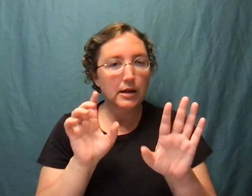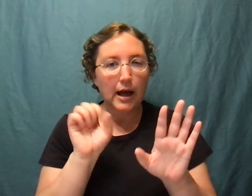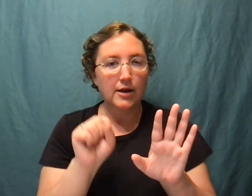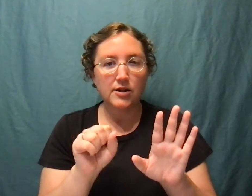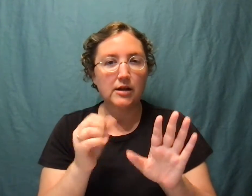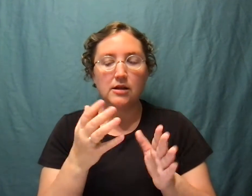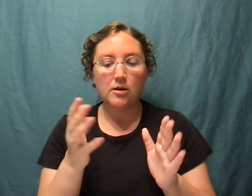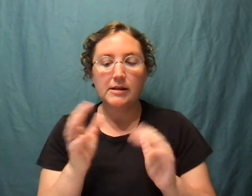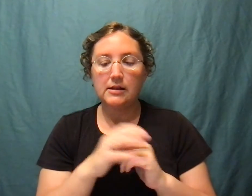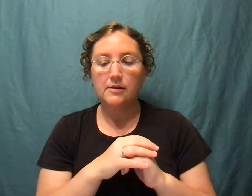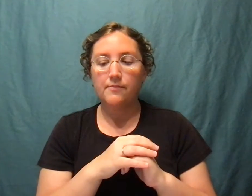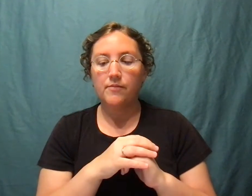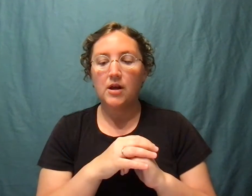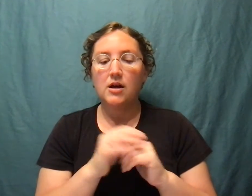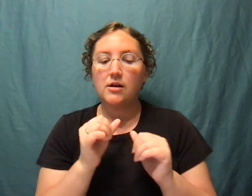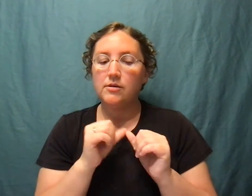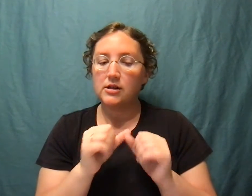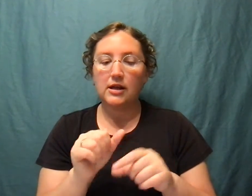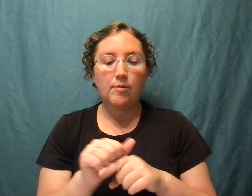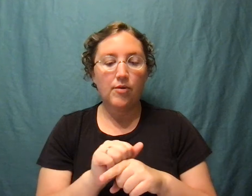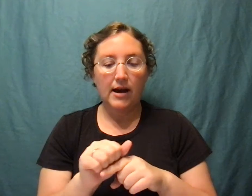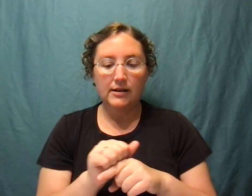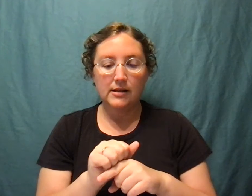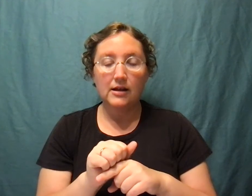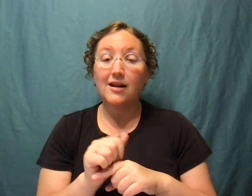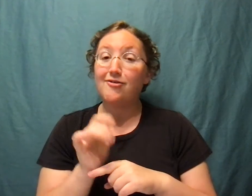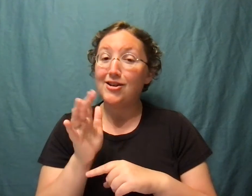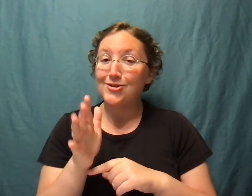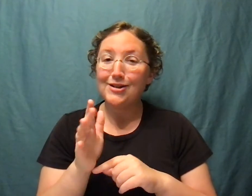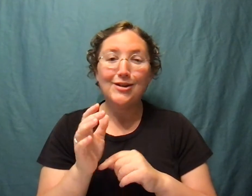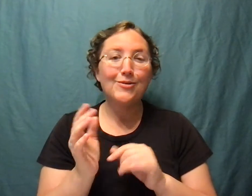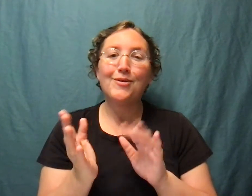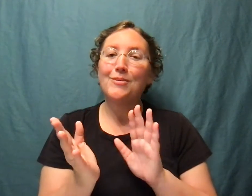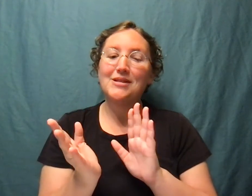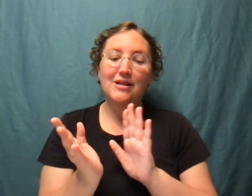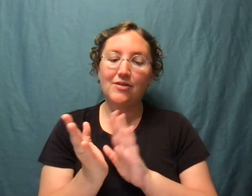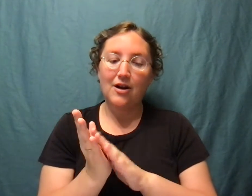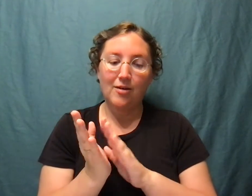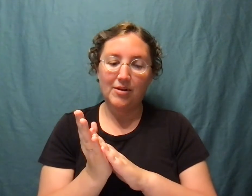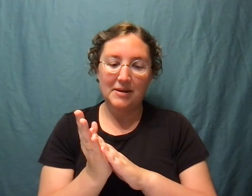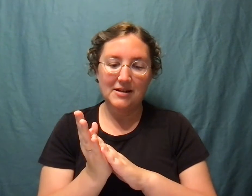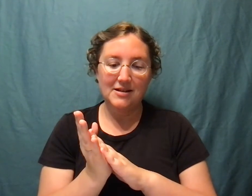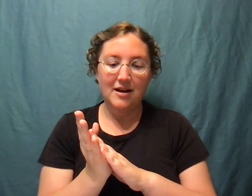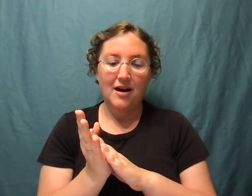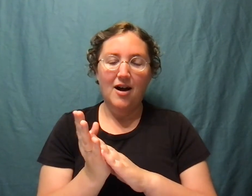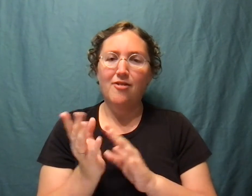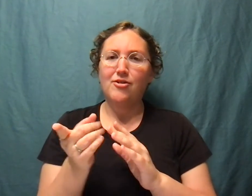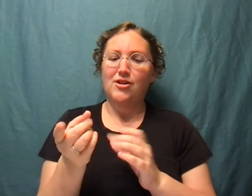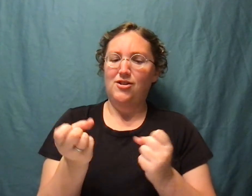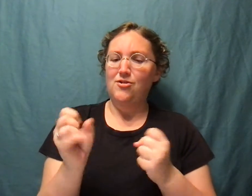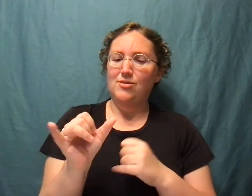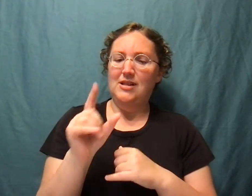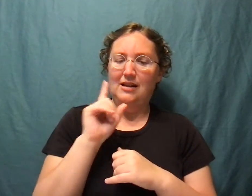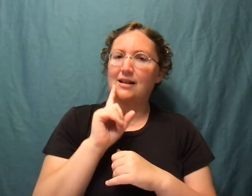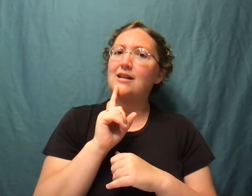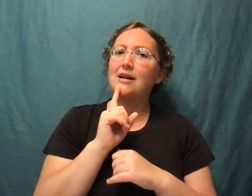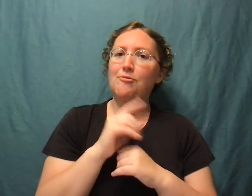catch things that you're missing. Just keep practicing, and eventually you will receive the compliment of, you sign like a deaf